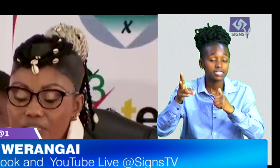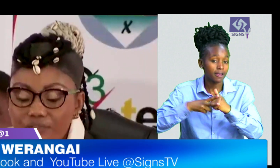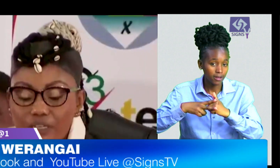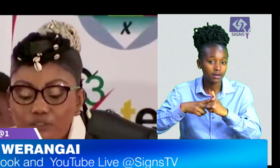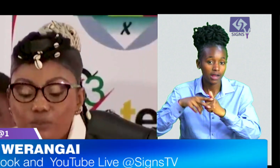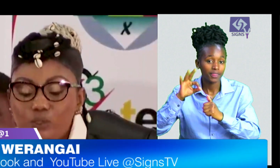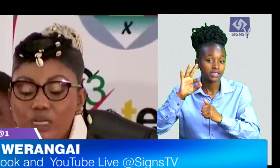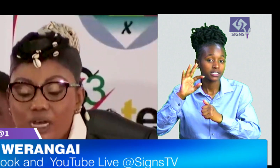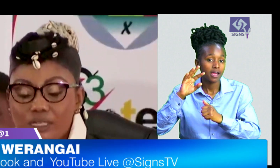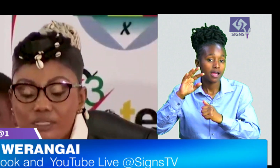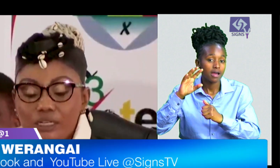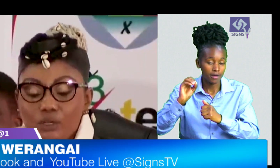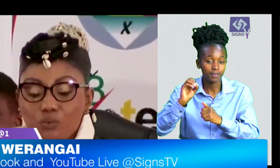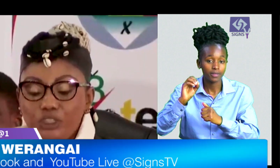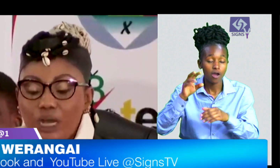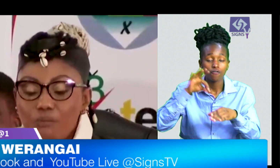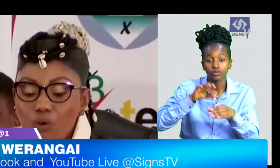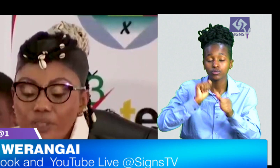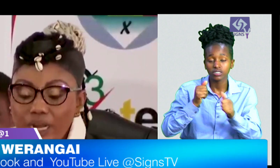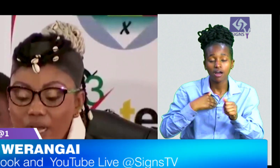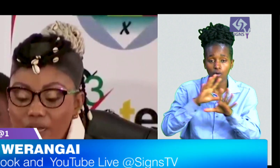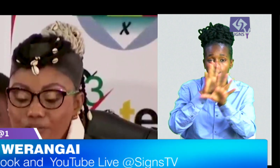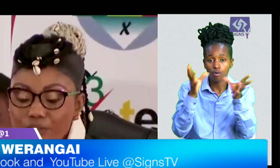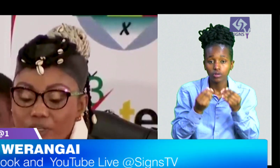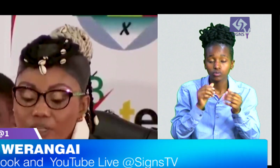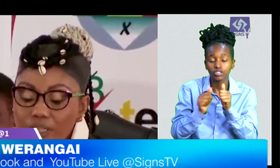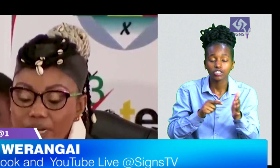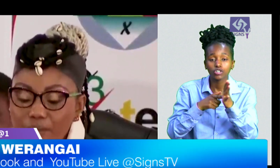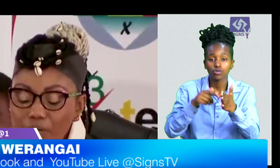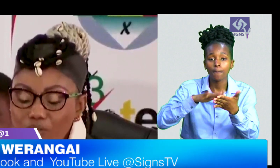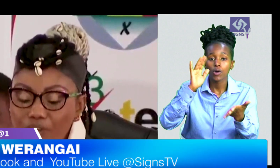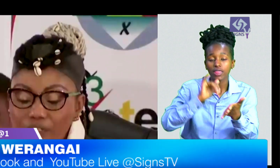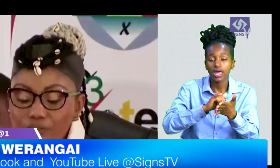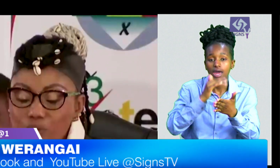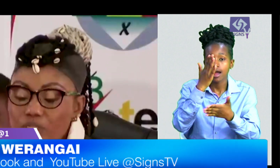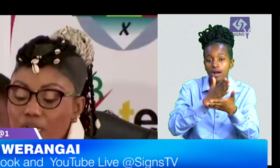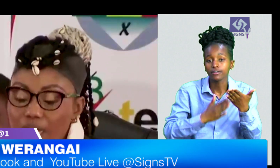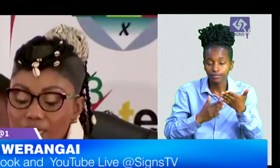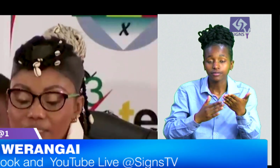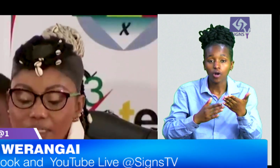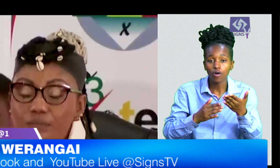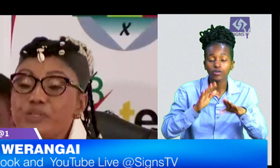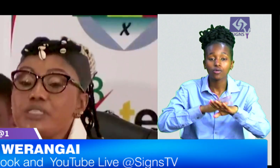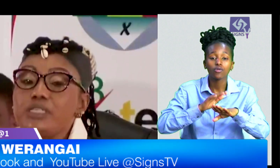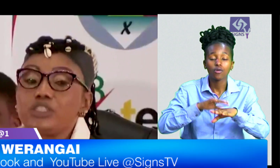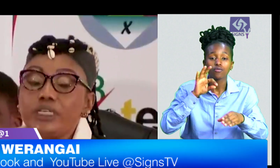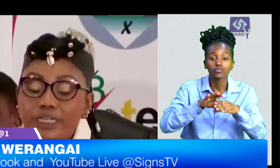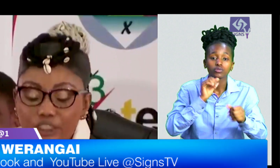4,468,730 valid votes cast, which are more than half the number of valid votes cast in the presidential